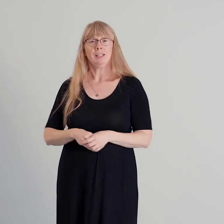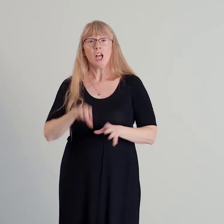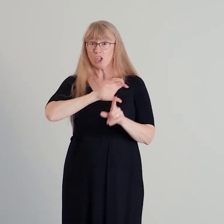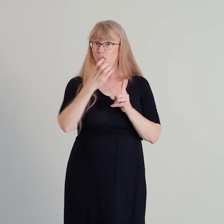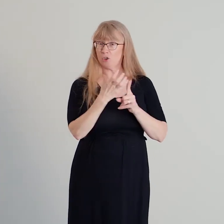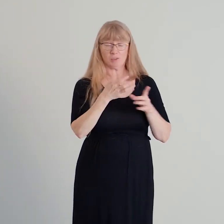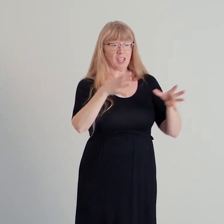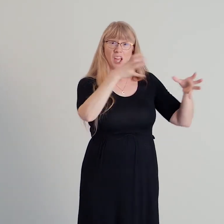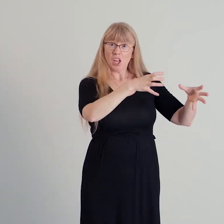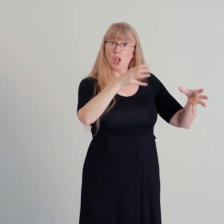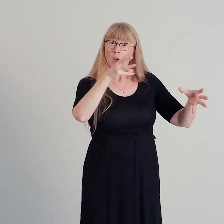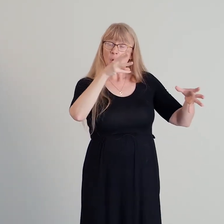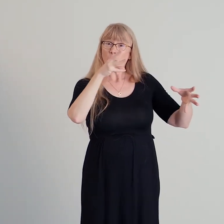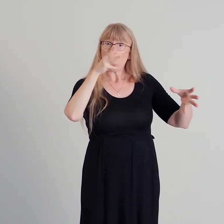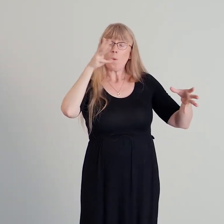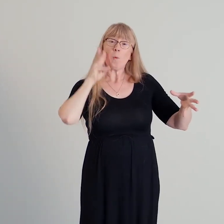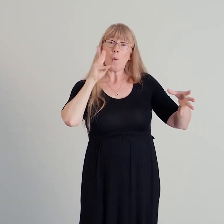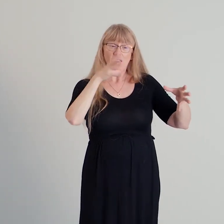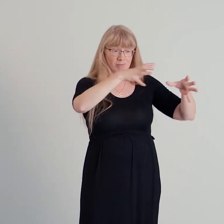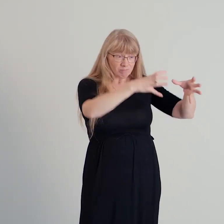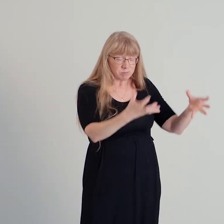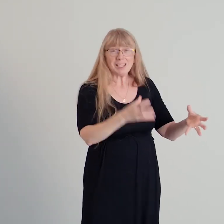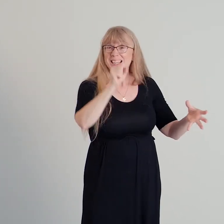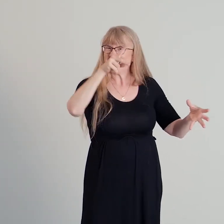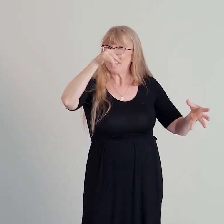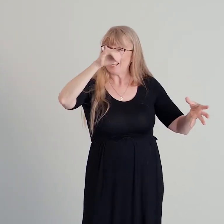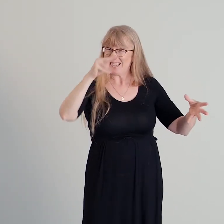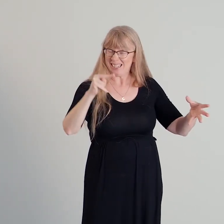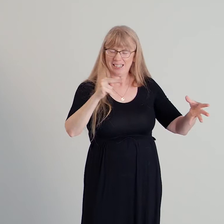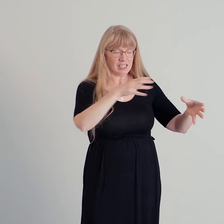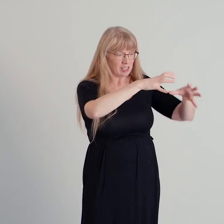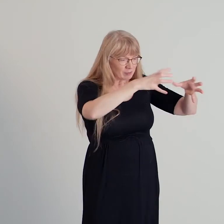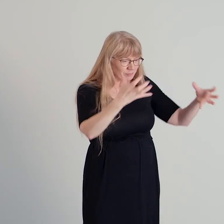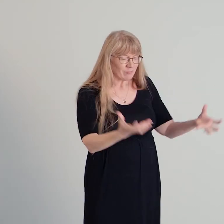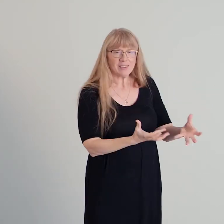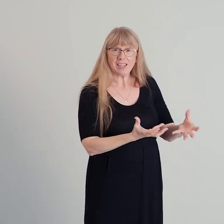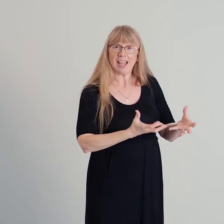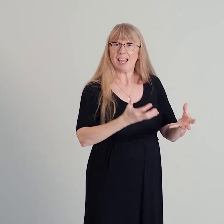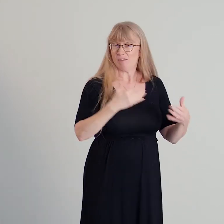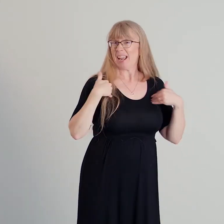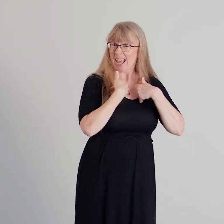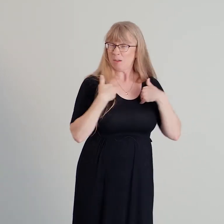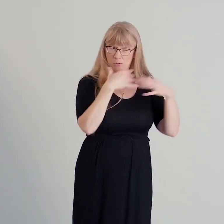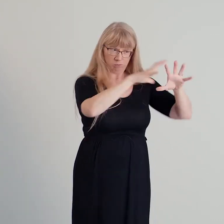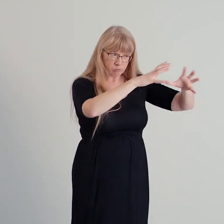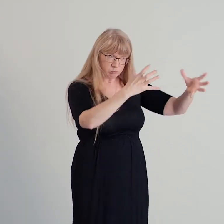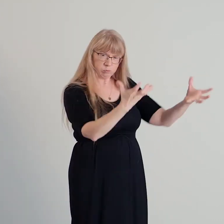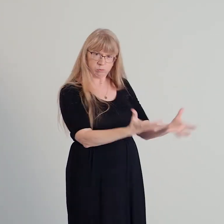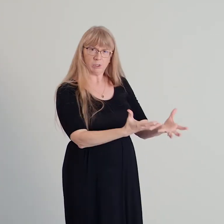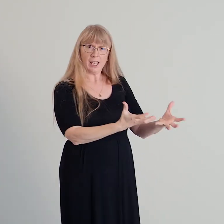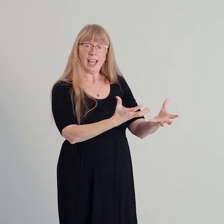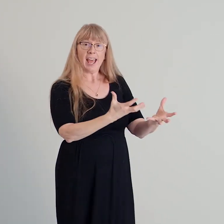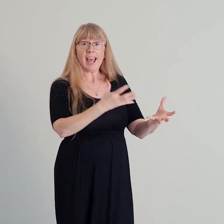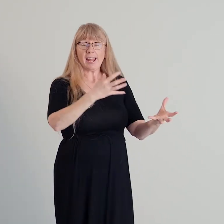that wineskins of 2,000 years ago, where they would put their wine, was actually in a skin of an animal. And as the wine